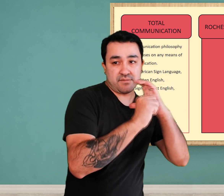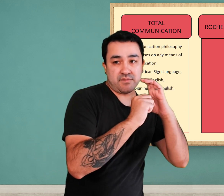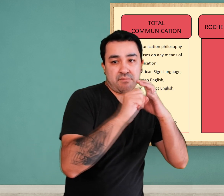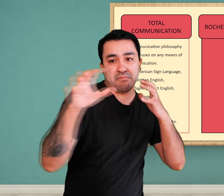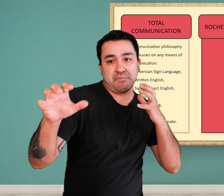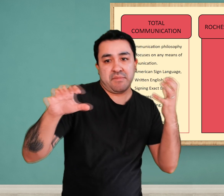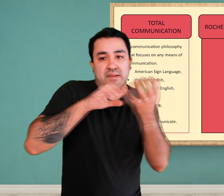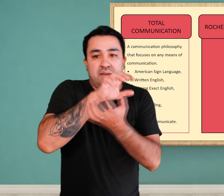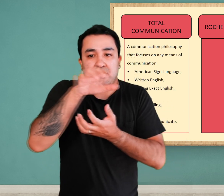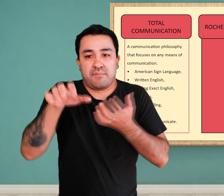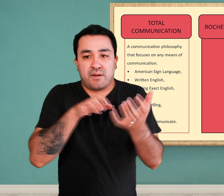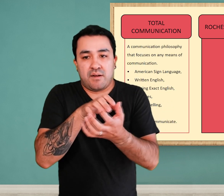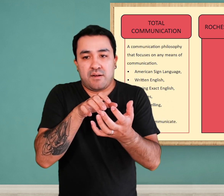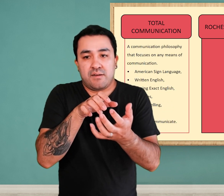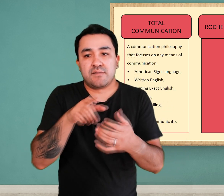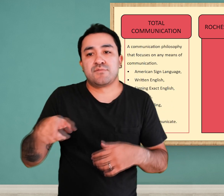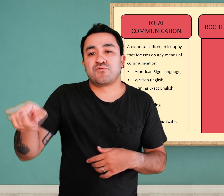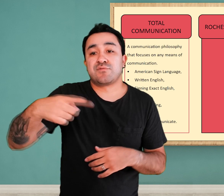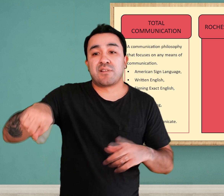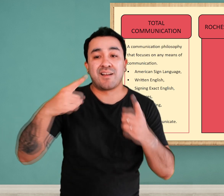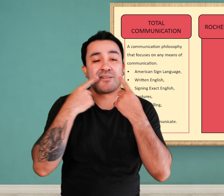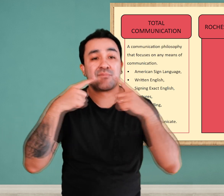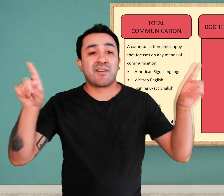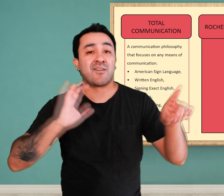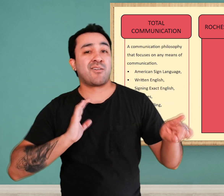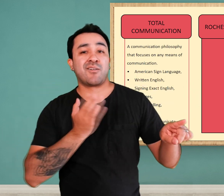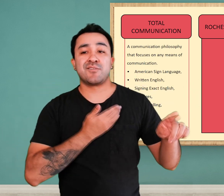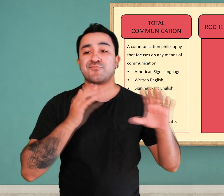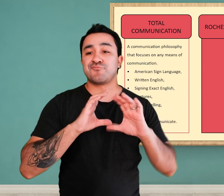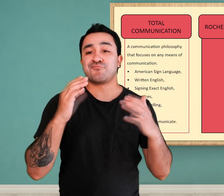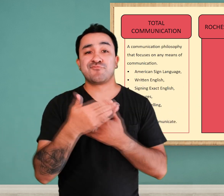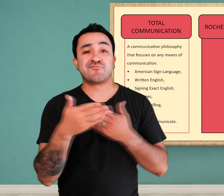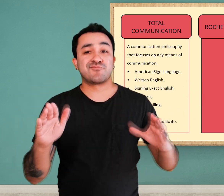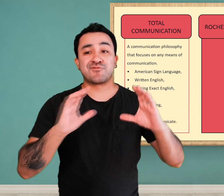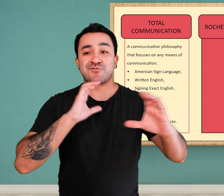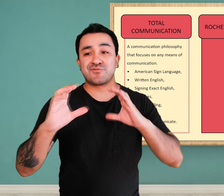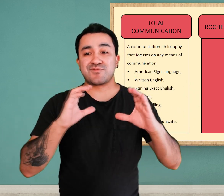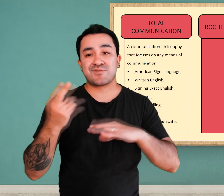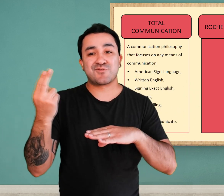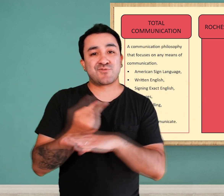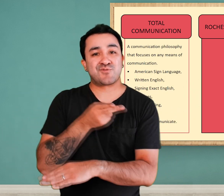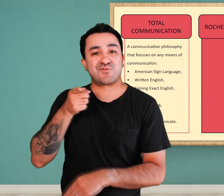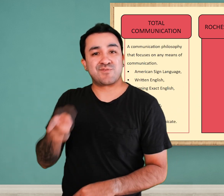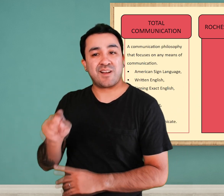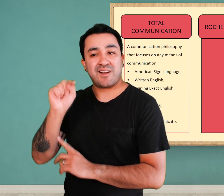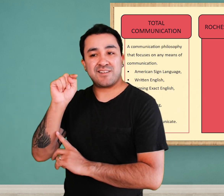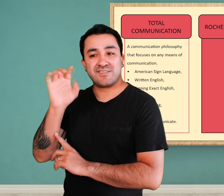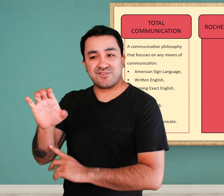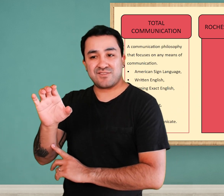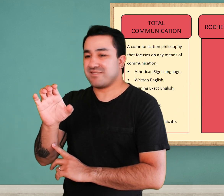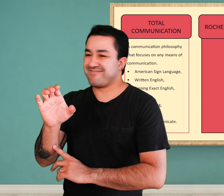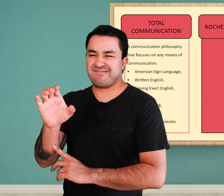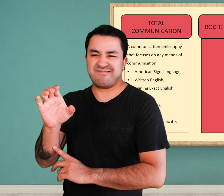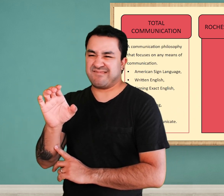with simultaneous communication, but in reality, they are separate. However, SIMCOM is a form of total